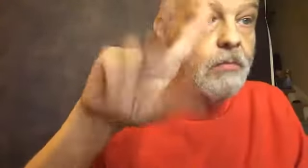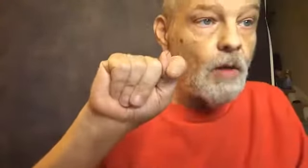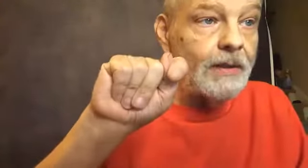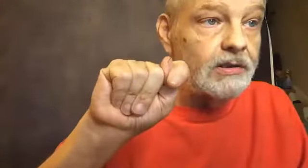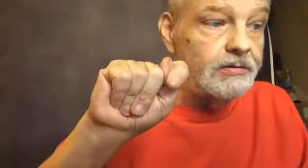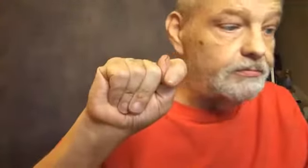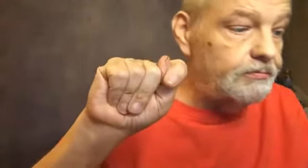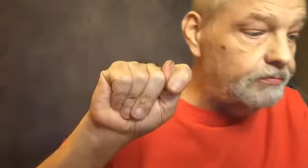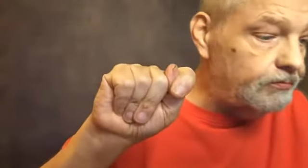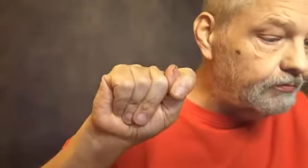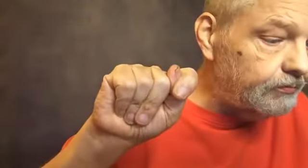Apartment,